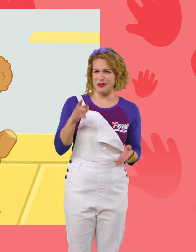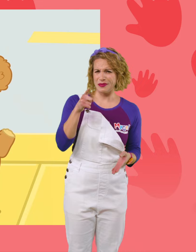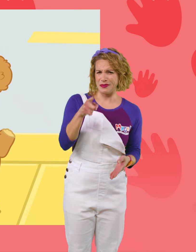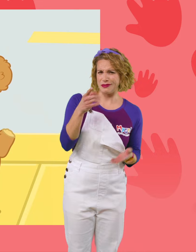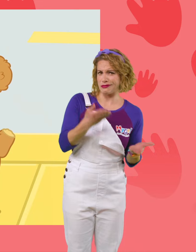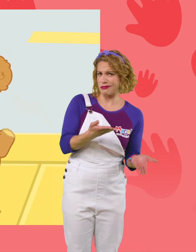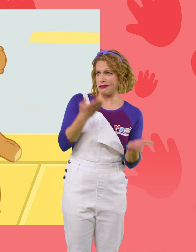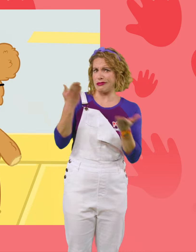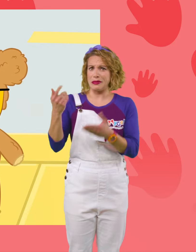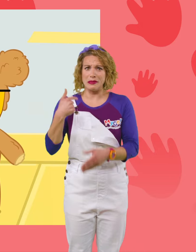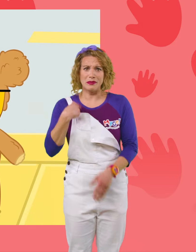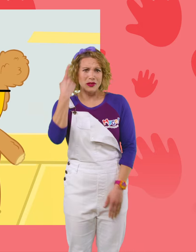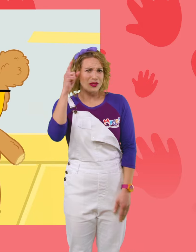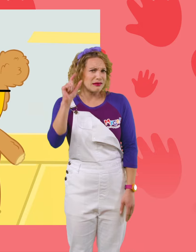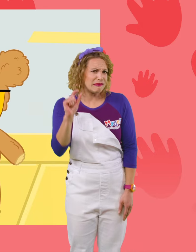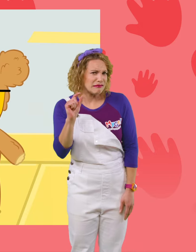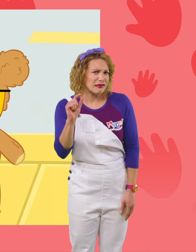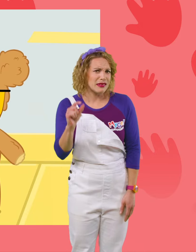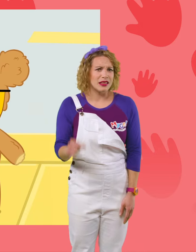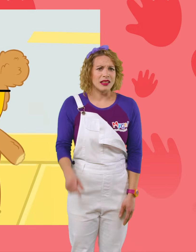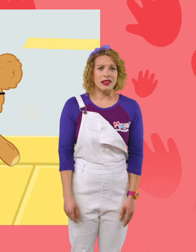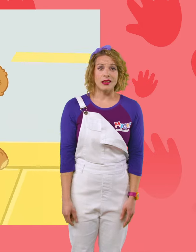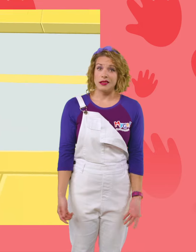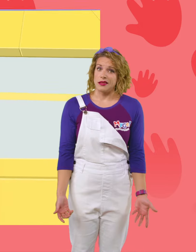How about you carry me for a bit?